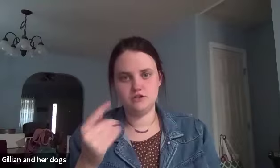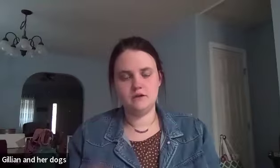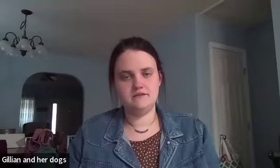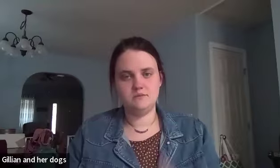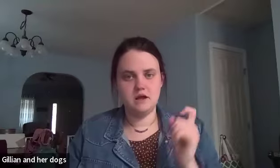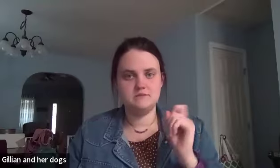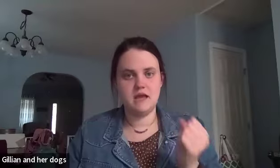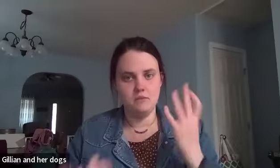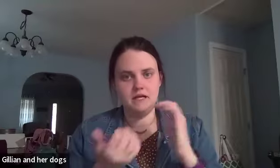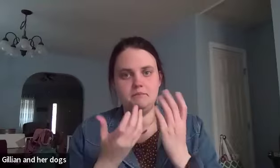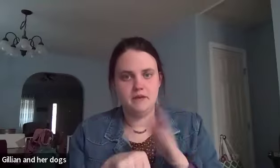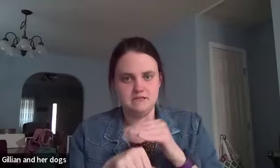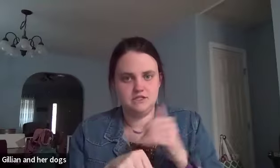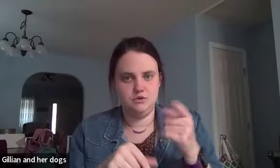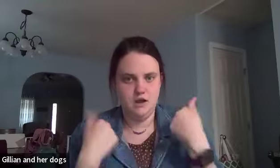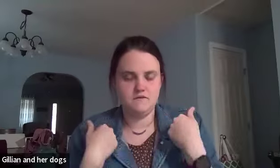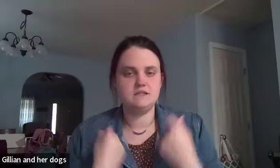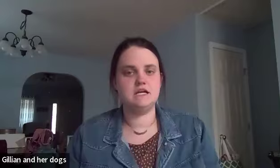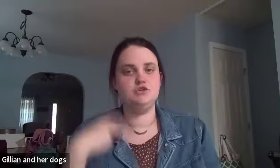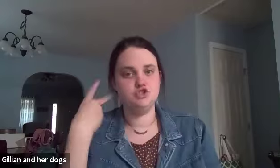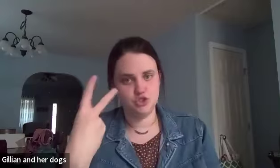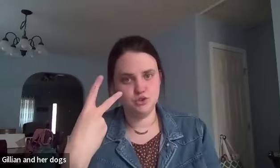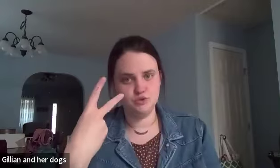So like if someone asked me how many pets do you have, I'd say two.